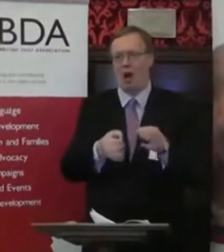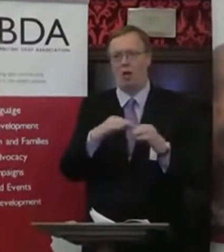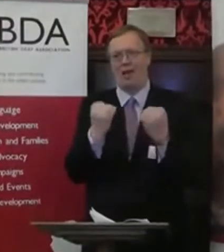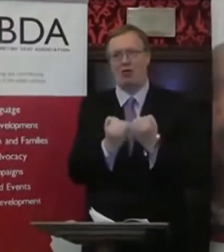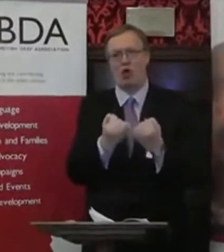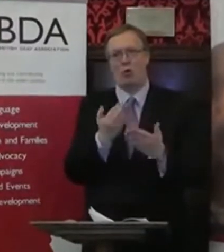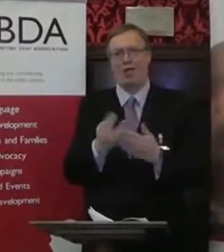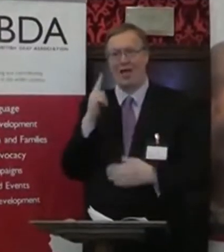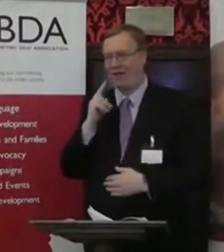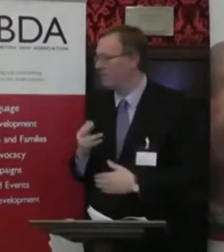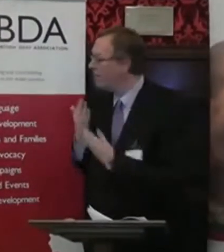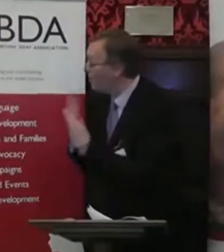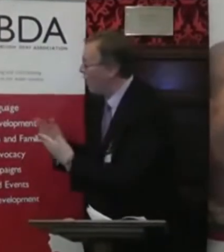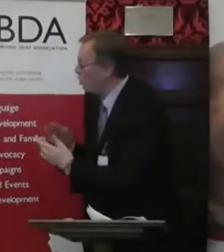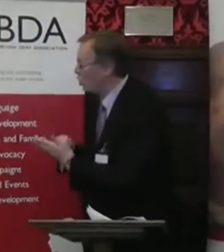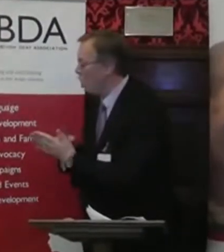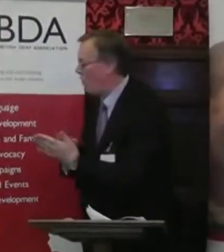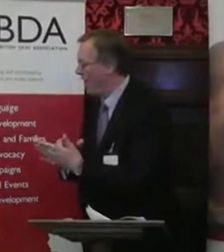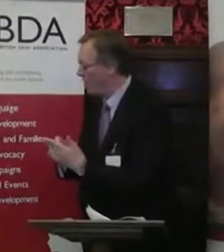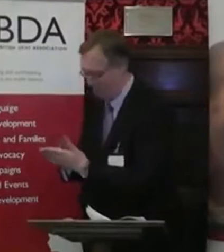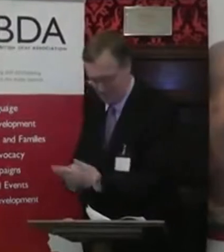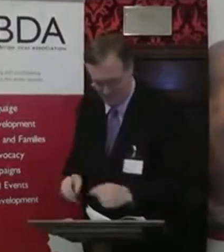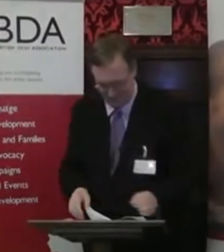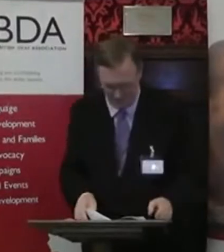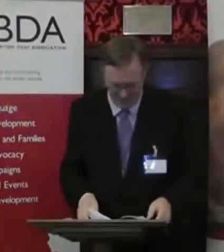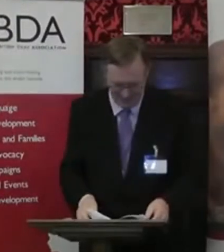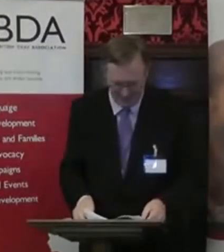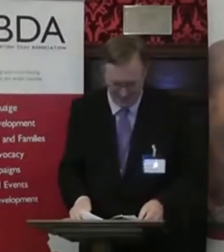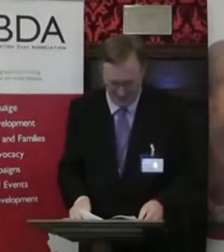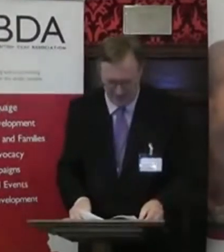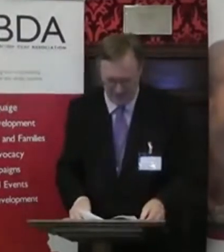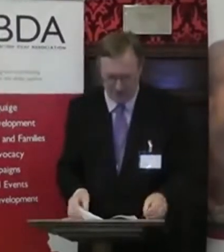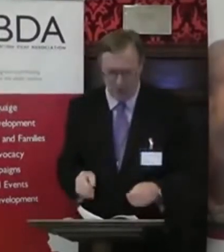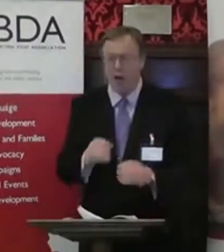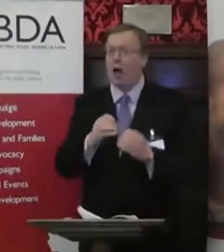too for your many years of support for deaf people and your chairmanship of the all-party parliamentary group on deafness.